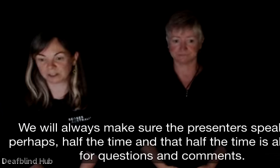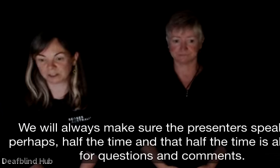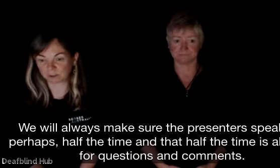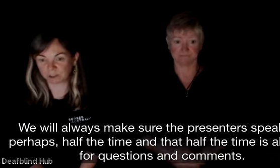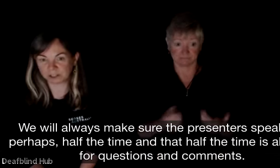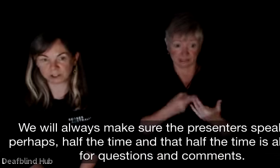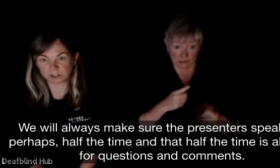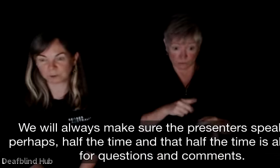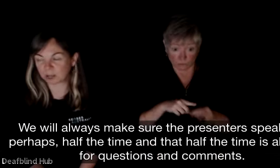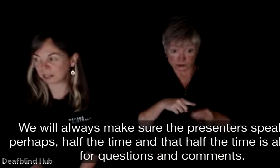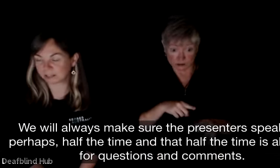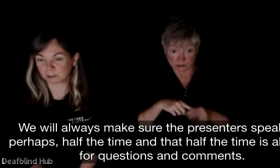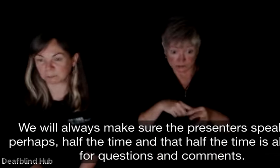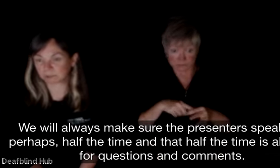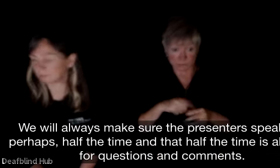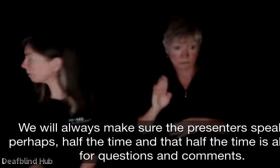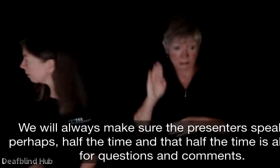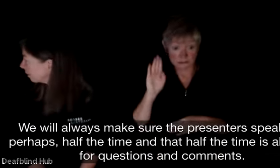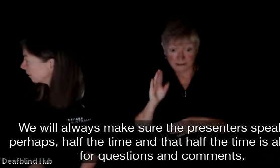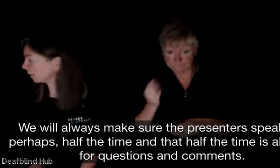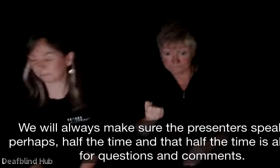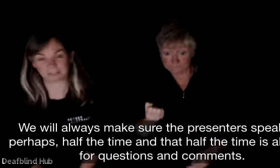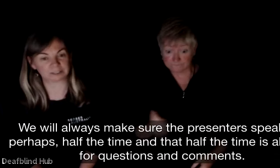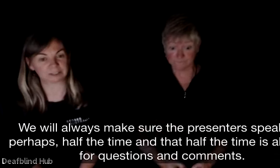Any other questions or hands up?